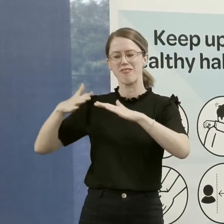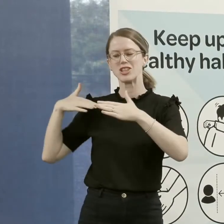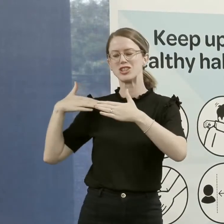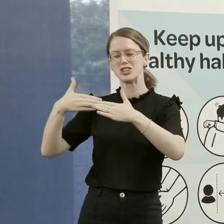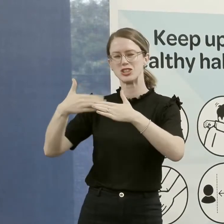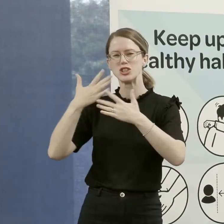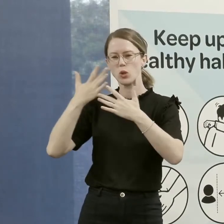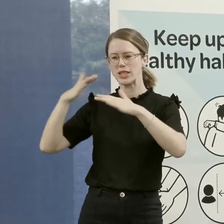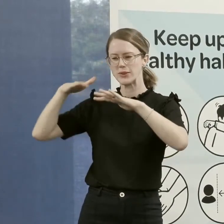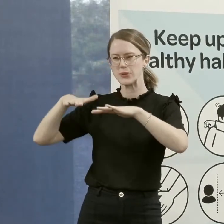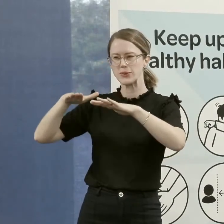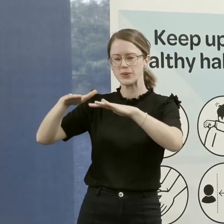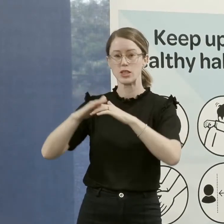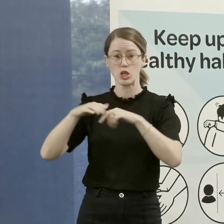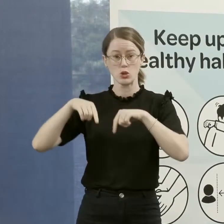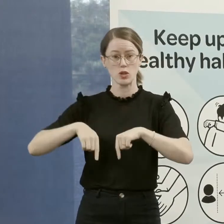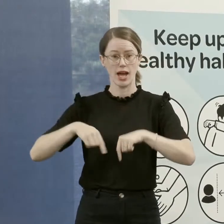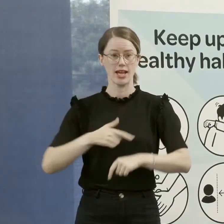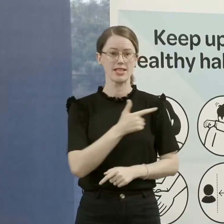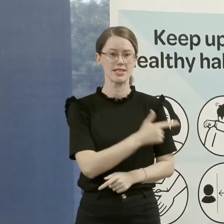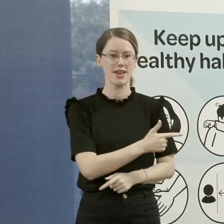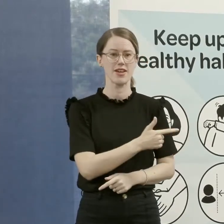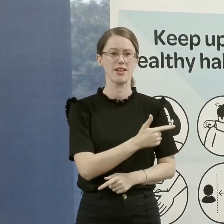Our rolling 7-day average today is